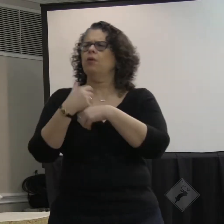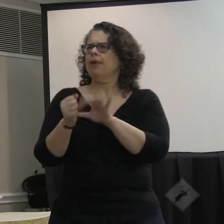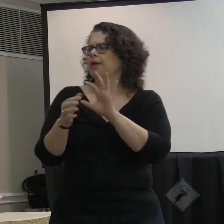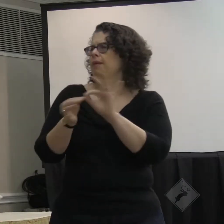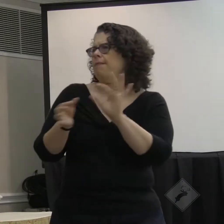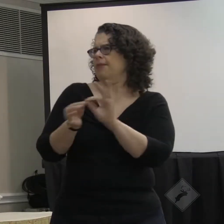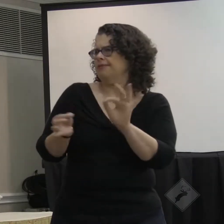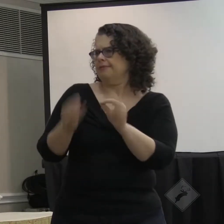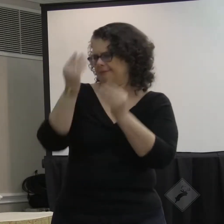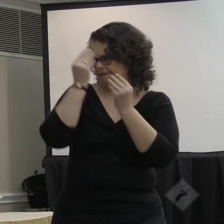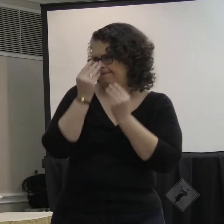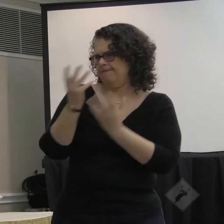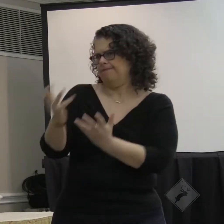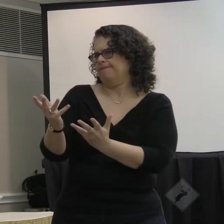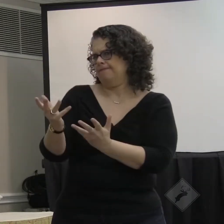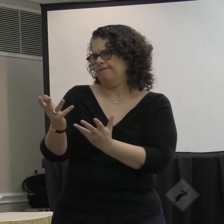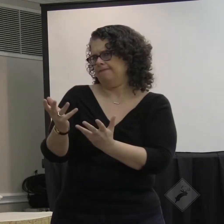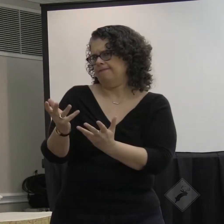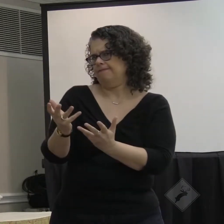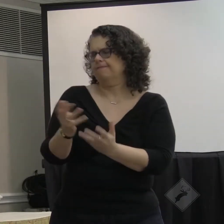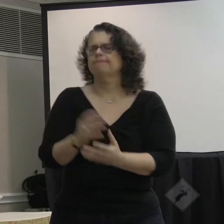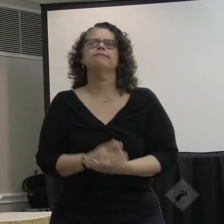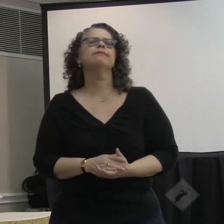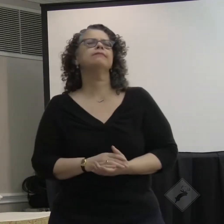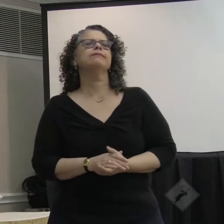that I wanted, and I would give that.